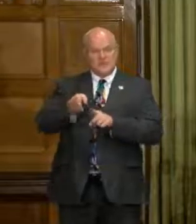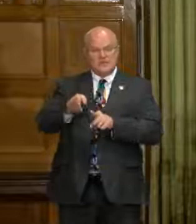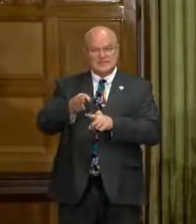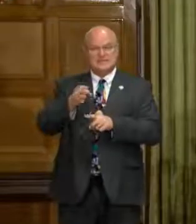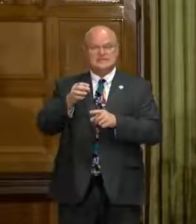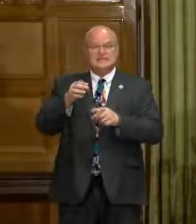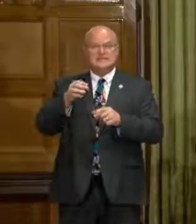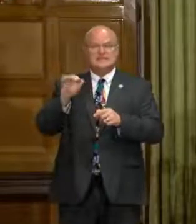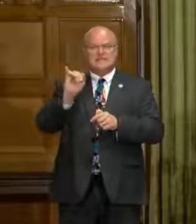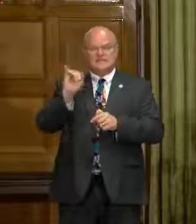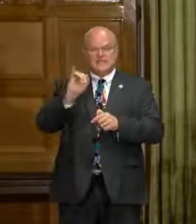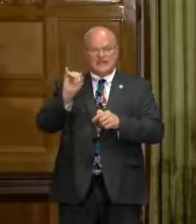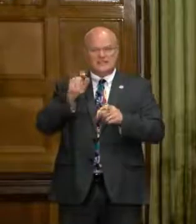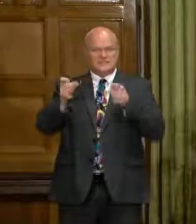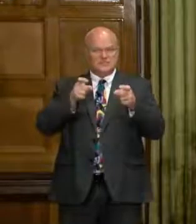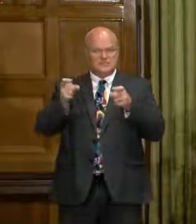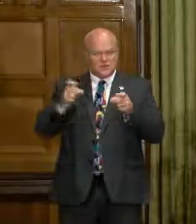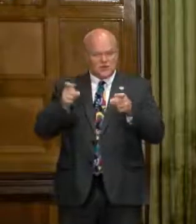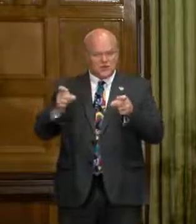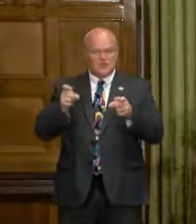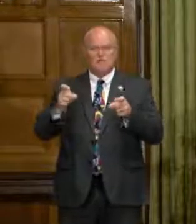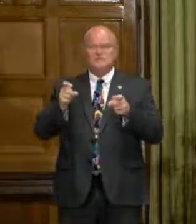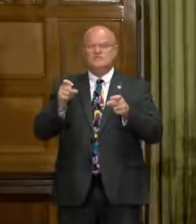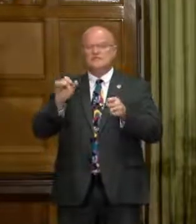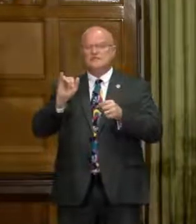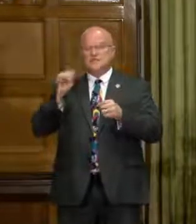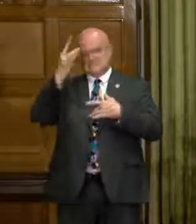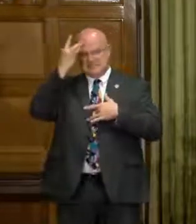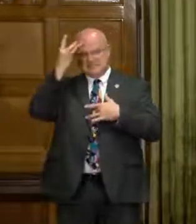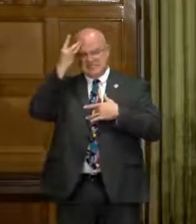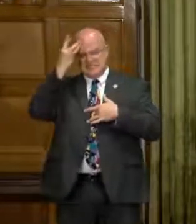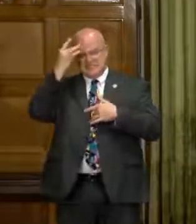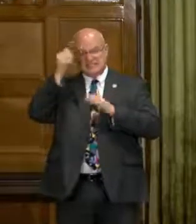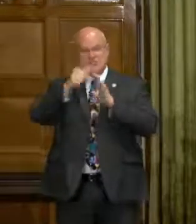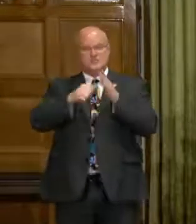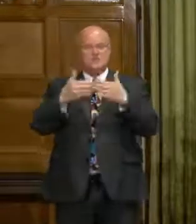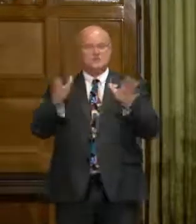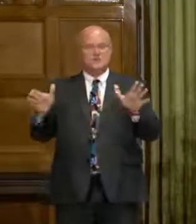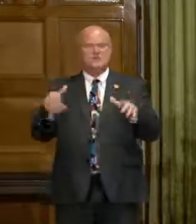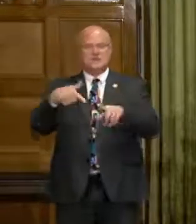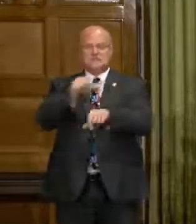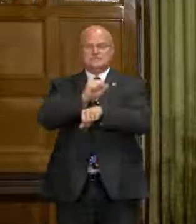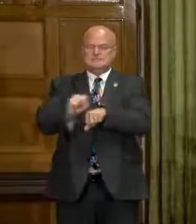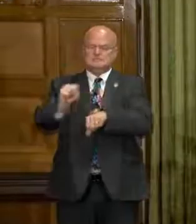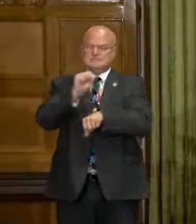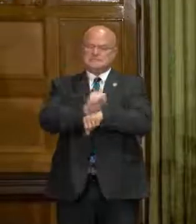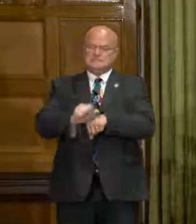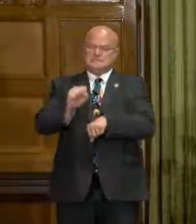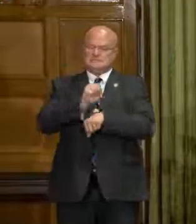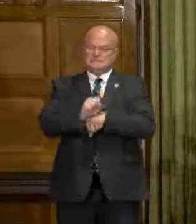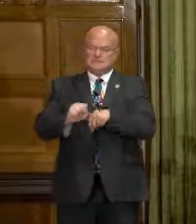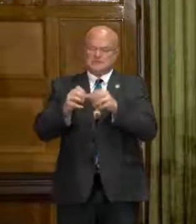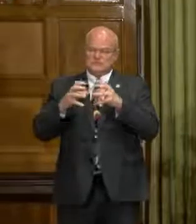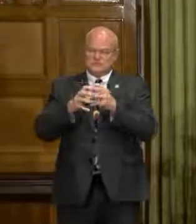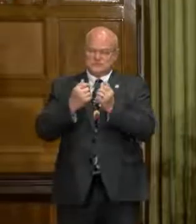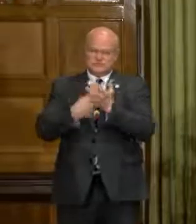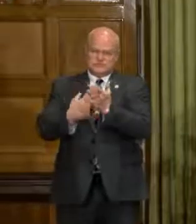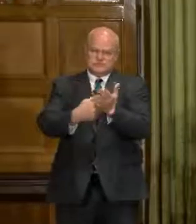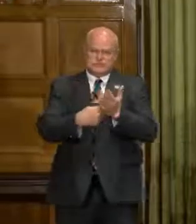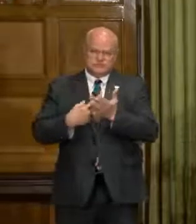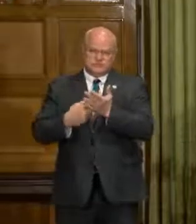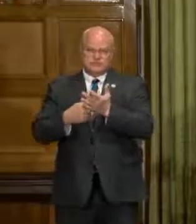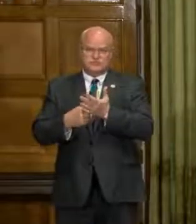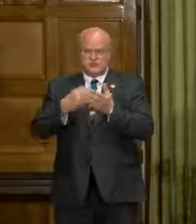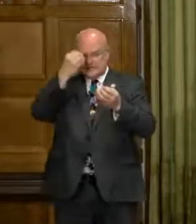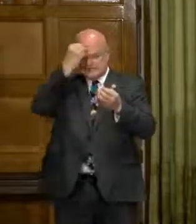in epidemiology, infectious diseases, our Surgeon General. They have been working diligently, and they